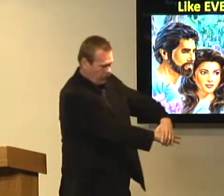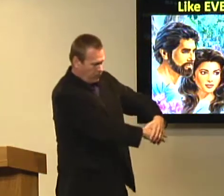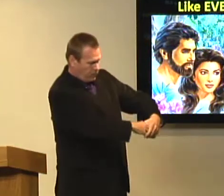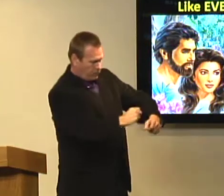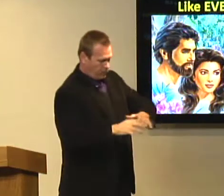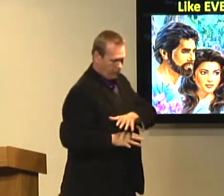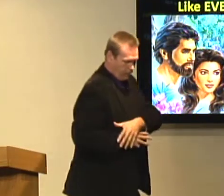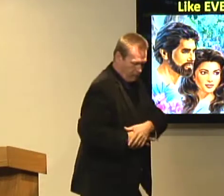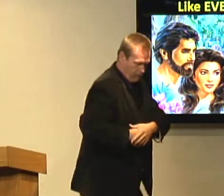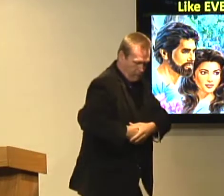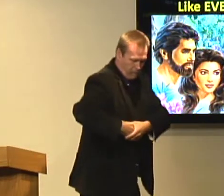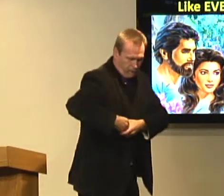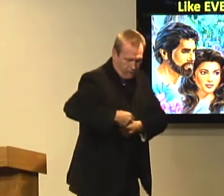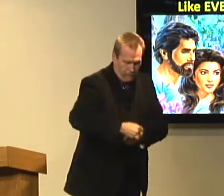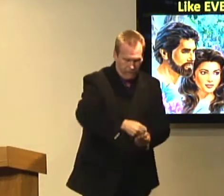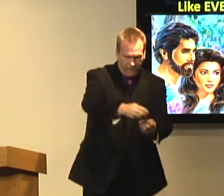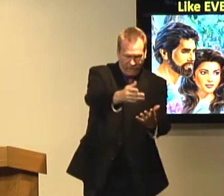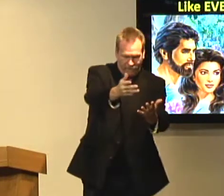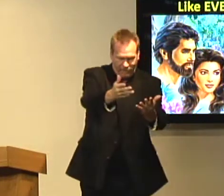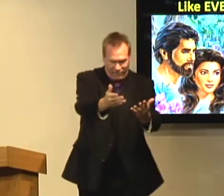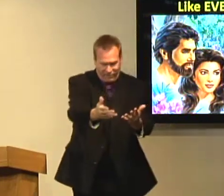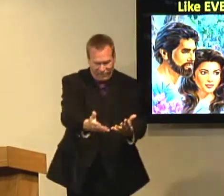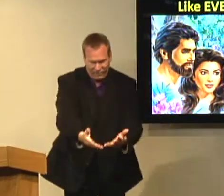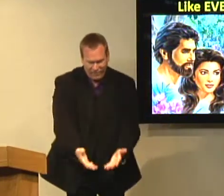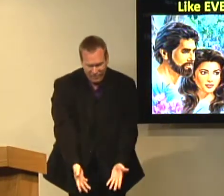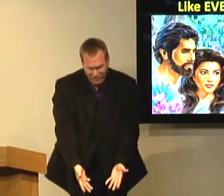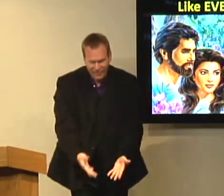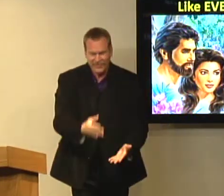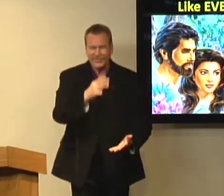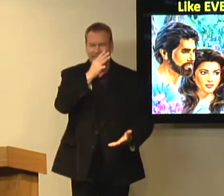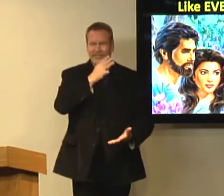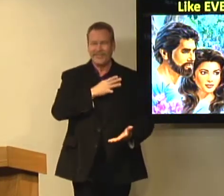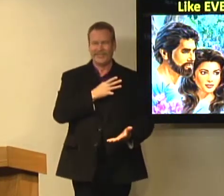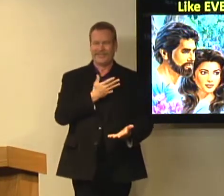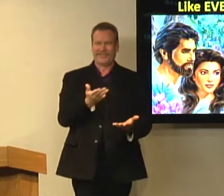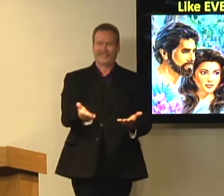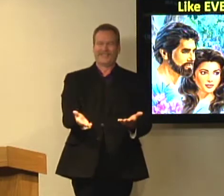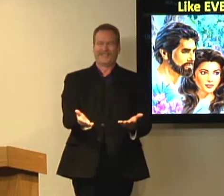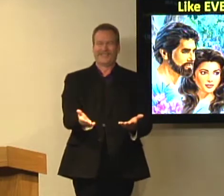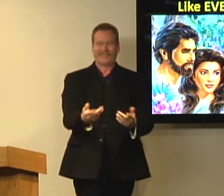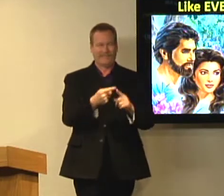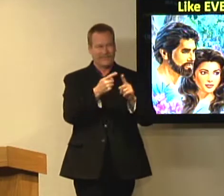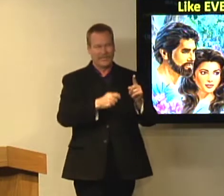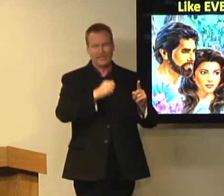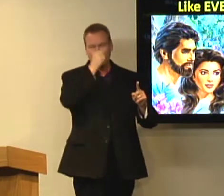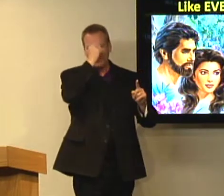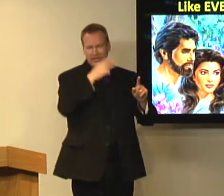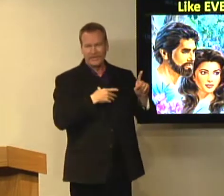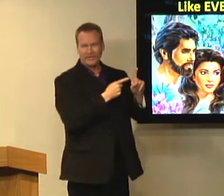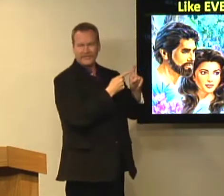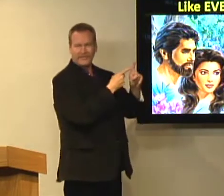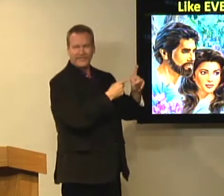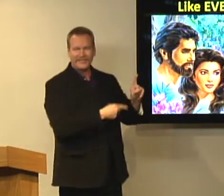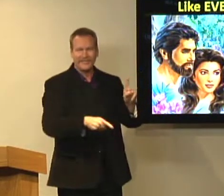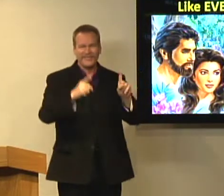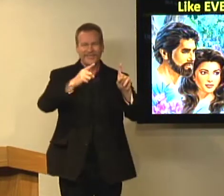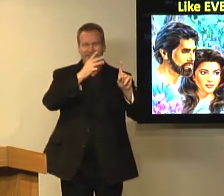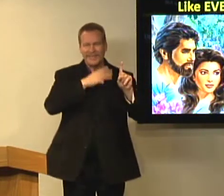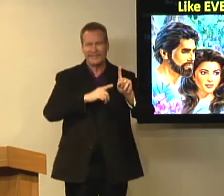But I believe also that God had him fall asleep, and then that God pulled out of Adam's rib and made a woman from